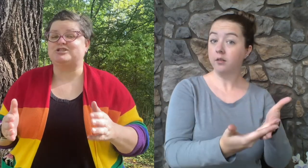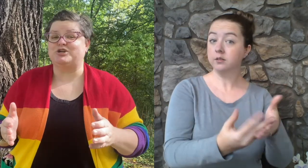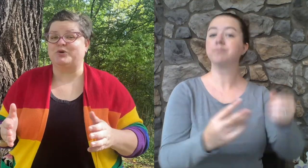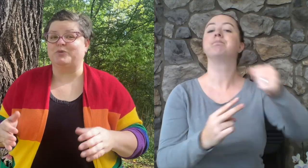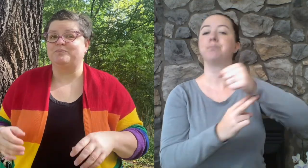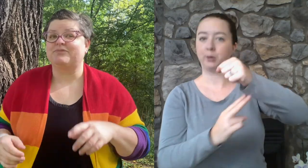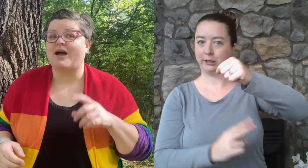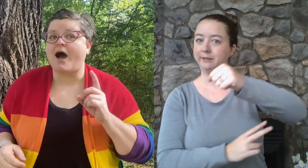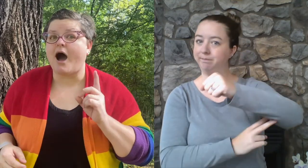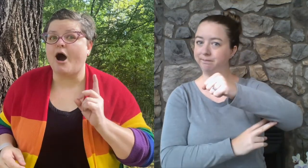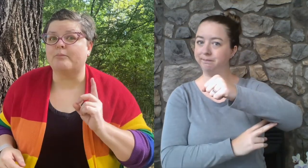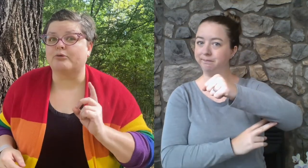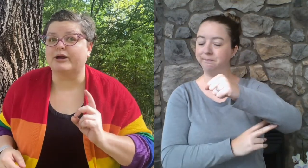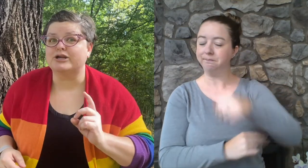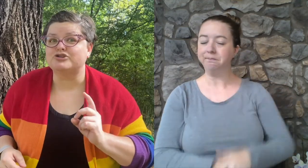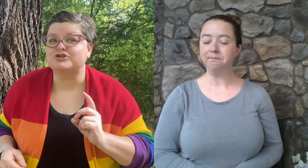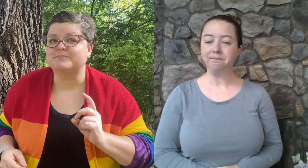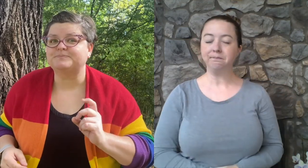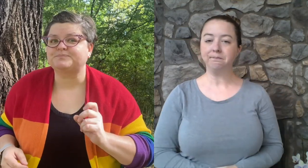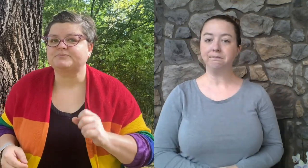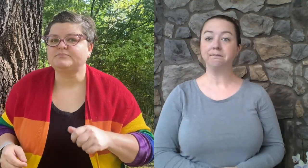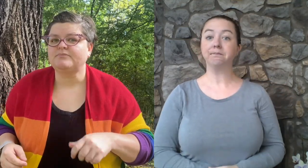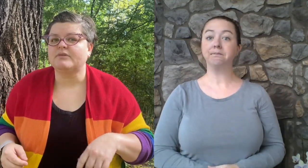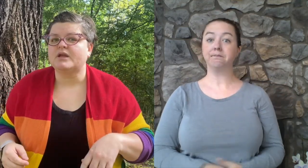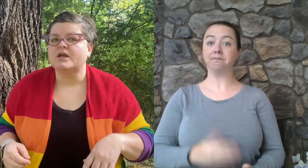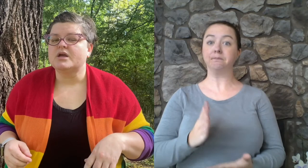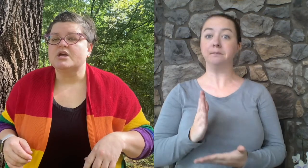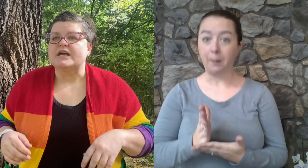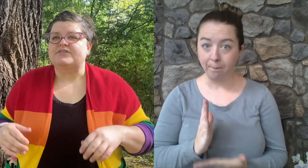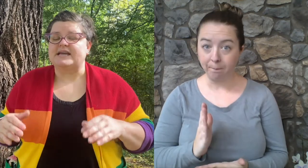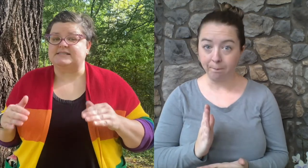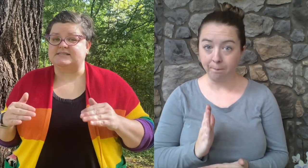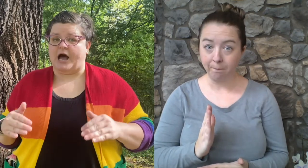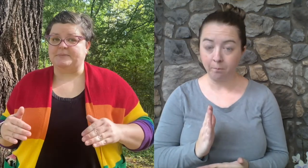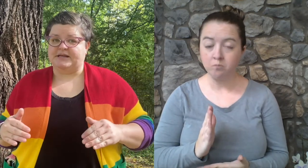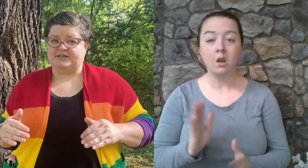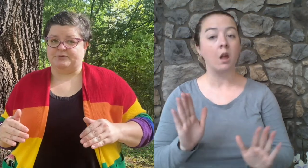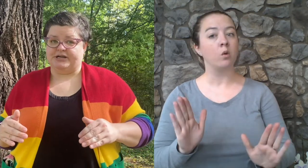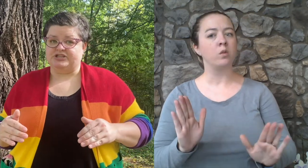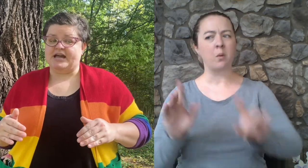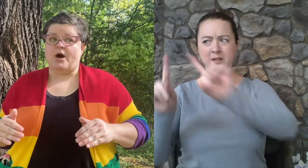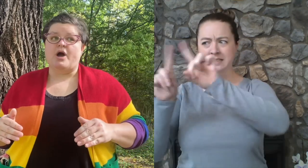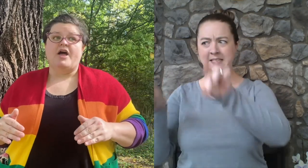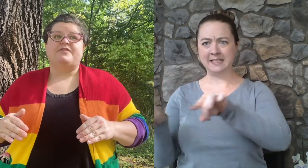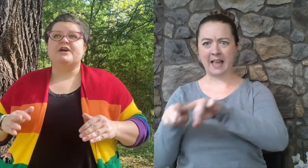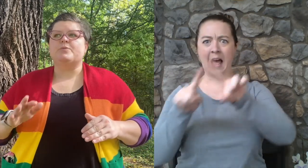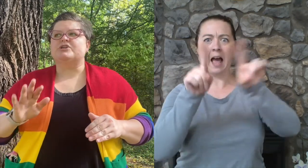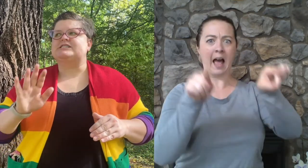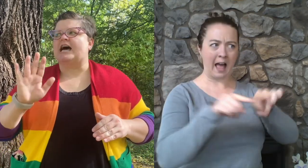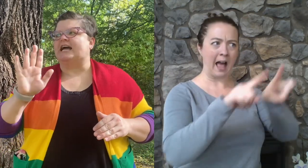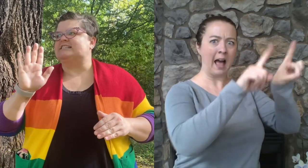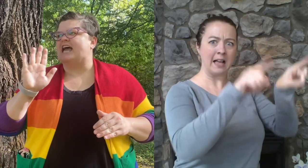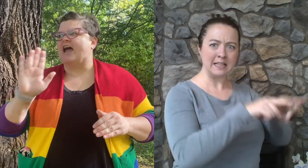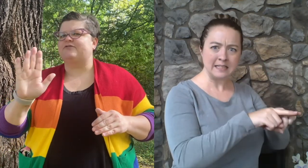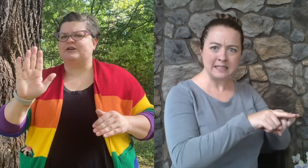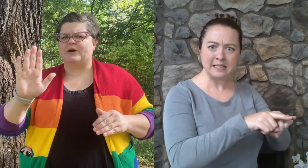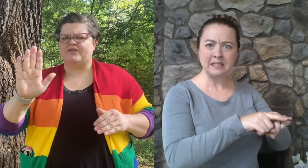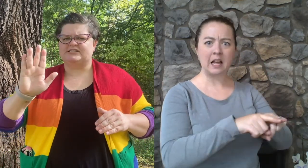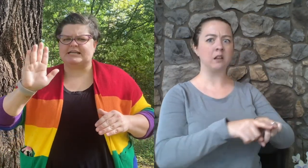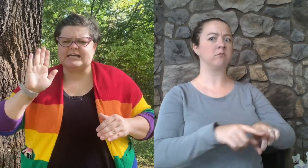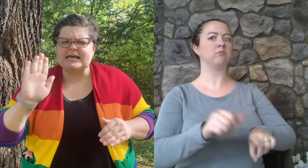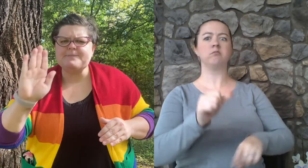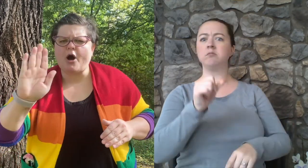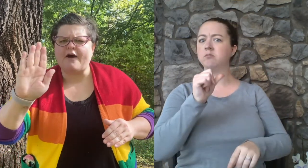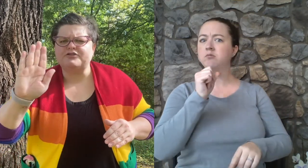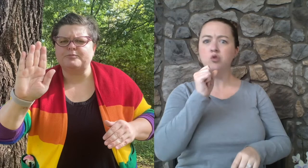got to a bridge. They stopped at the bridge. Now, there were signs everywhere that